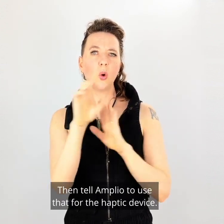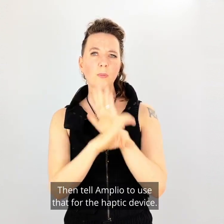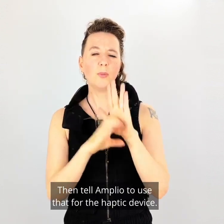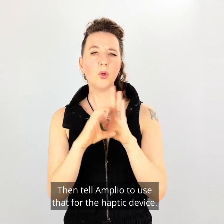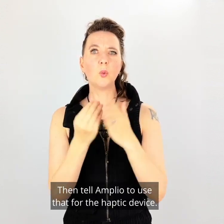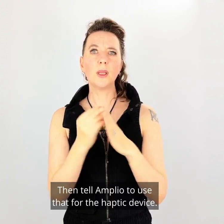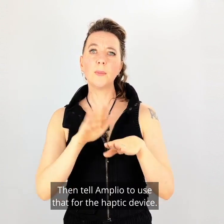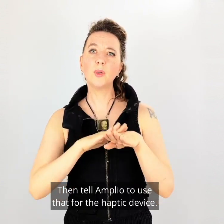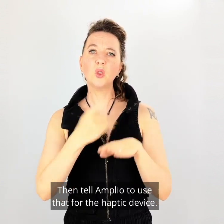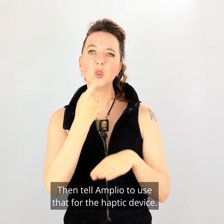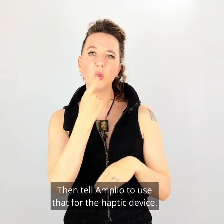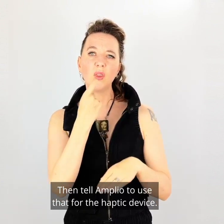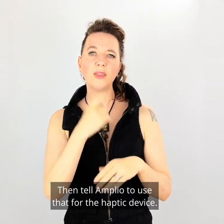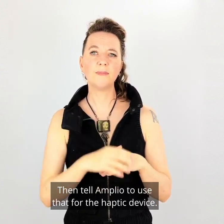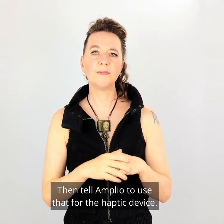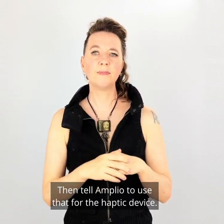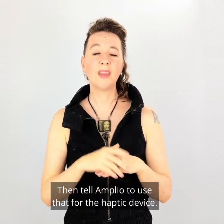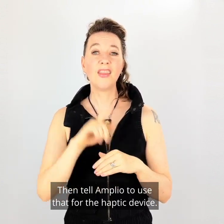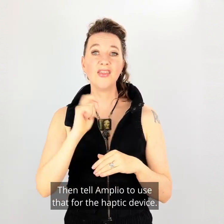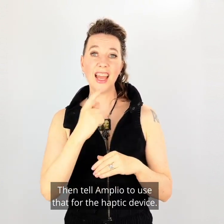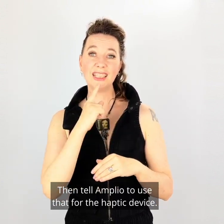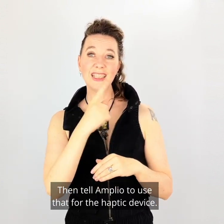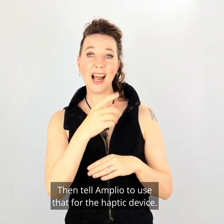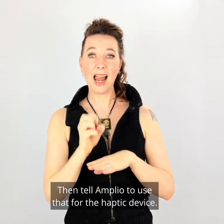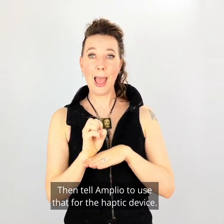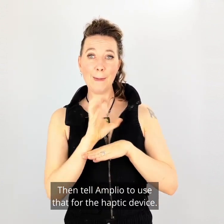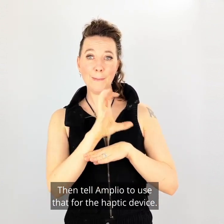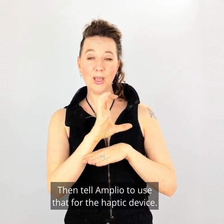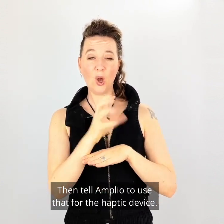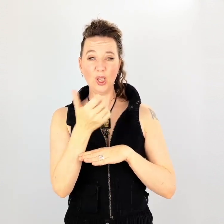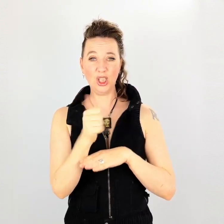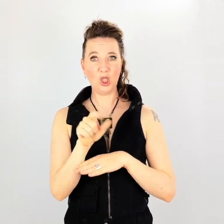Then, tell Amplio to use that for the haptic device.